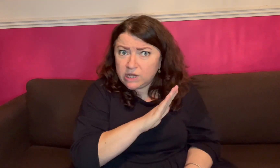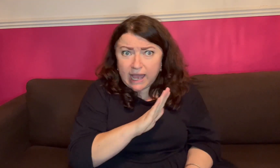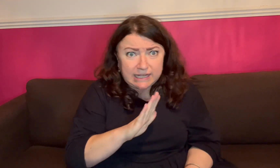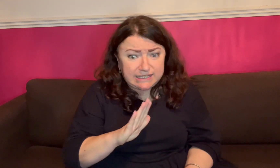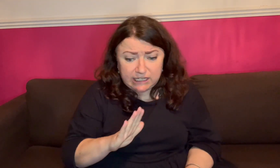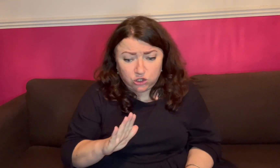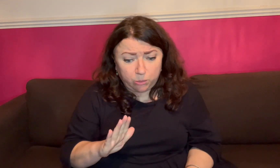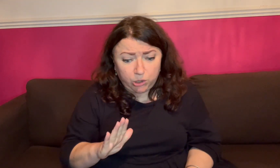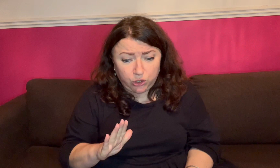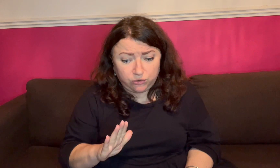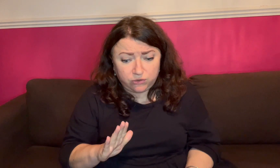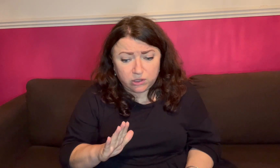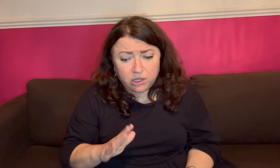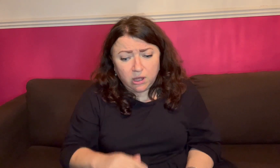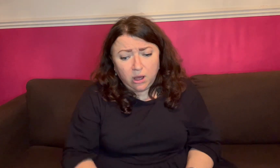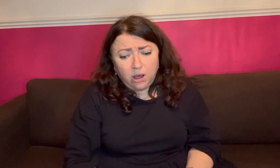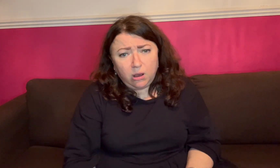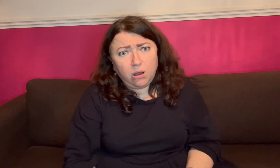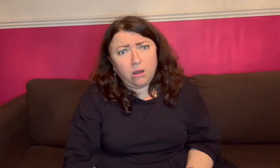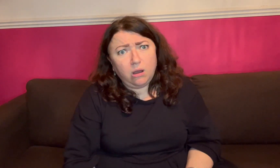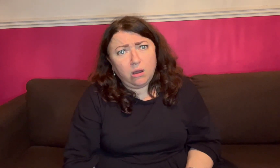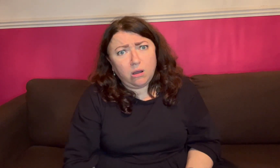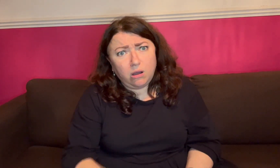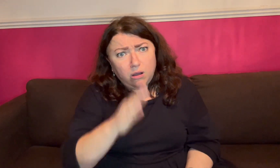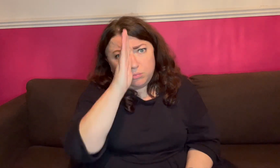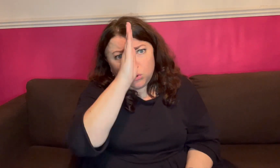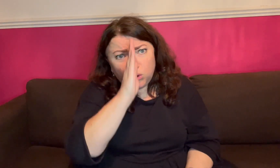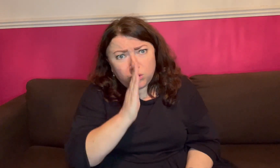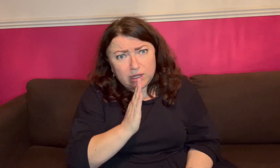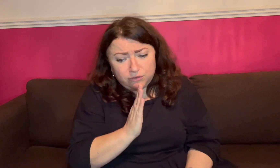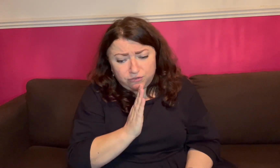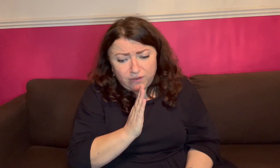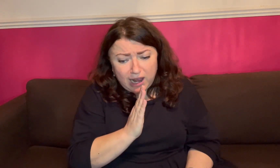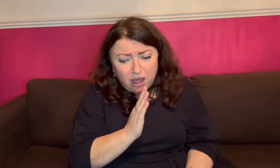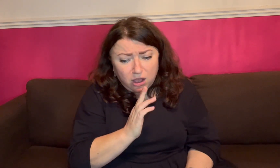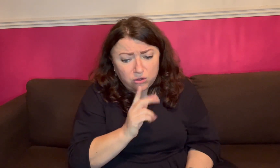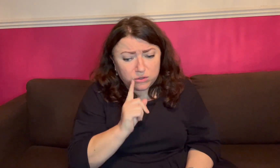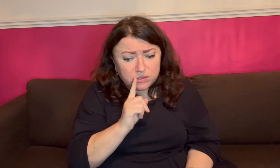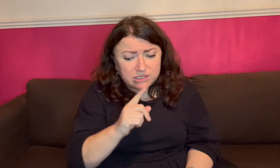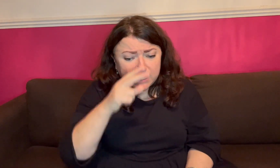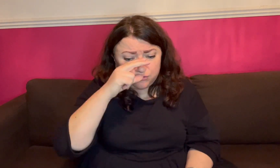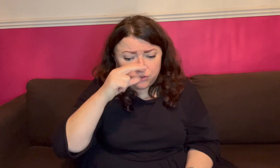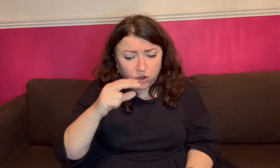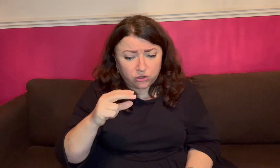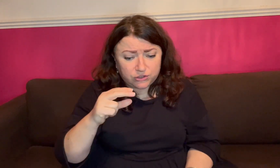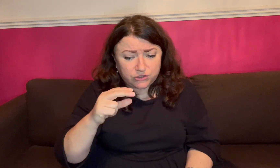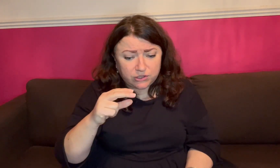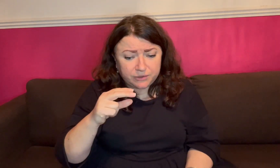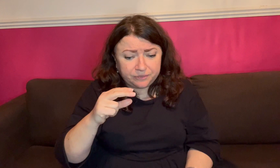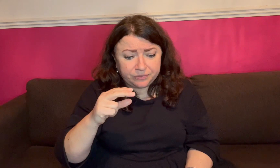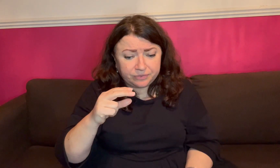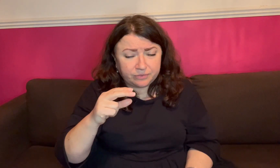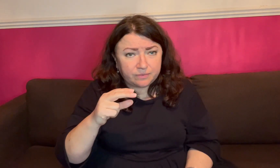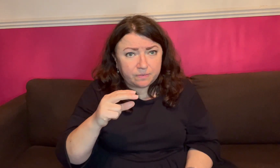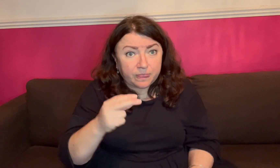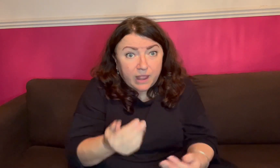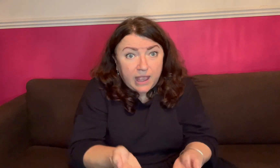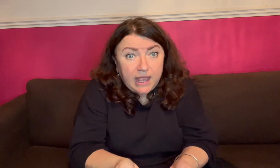and did not move. "Oh, poor little fellow," said Fox.